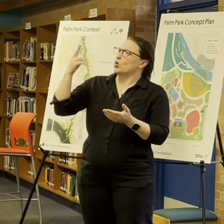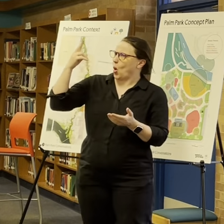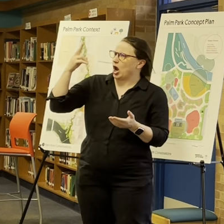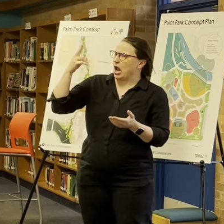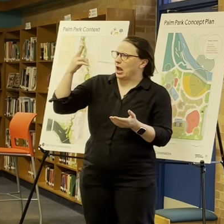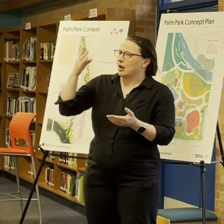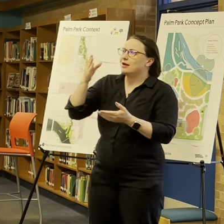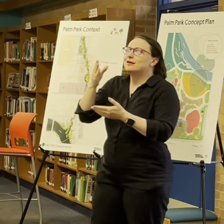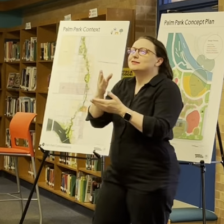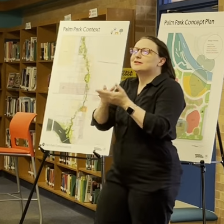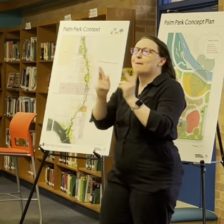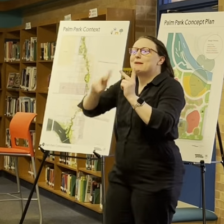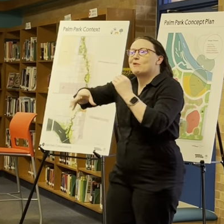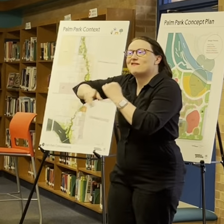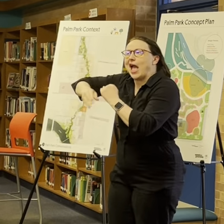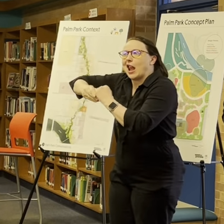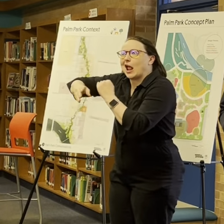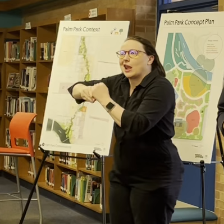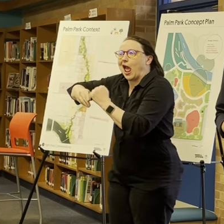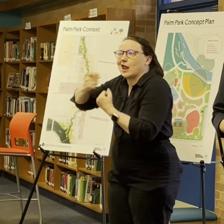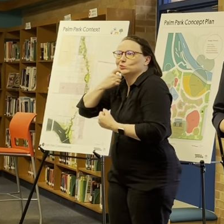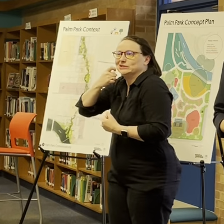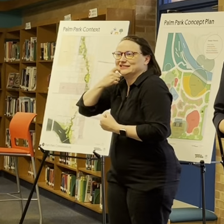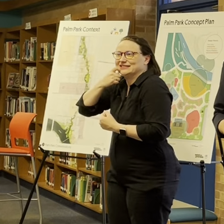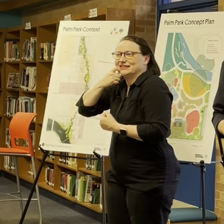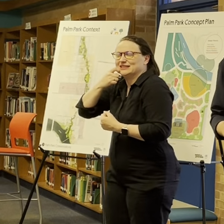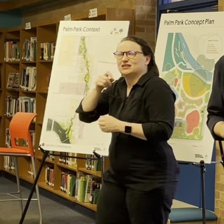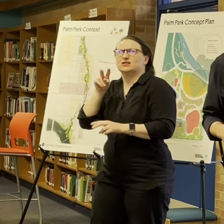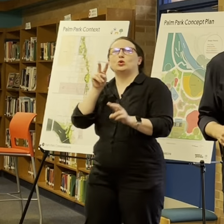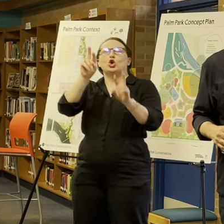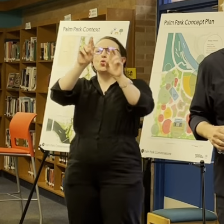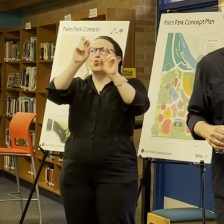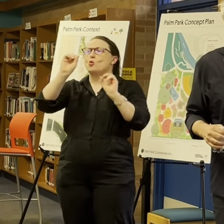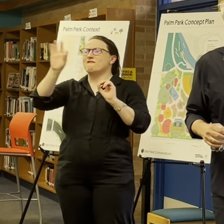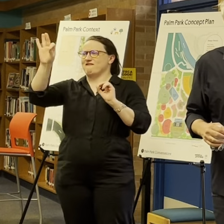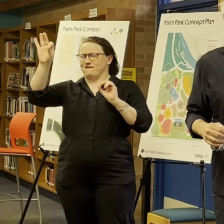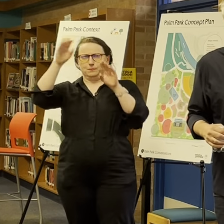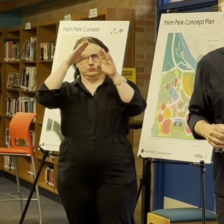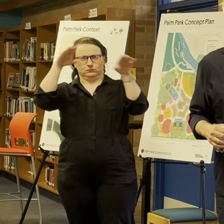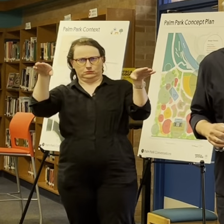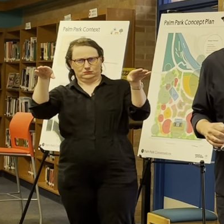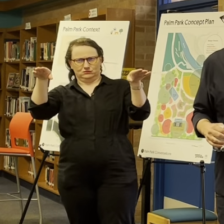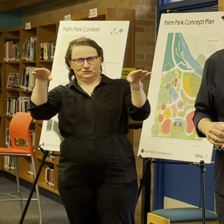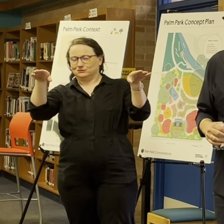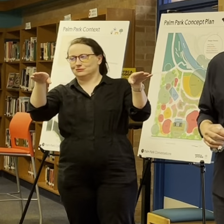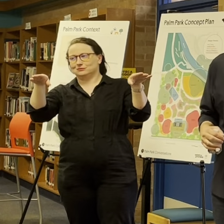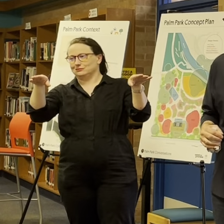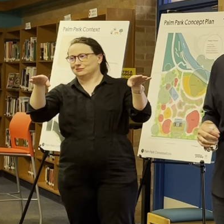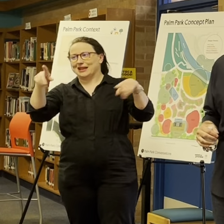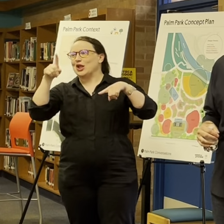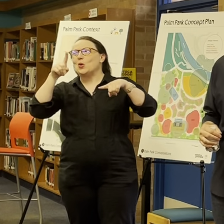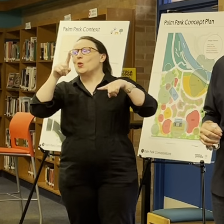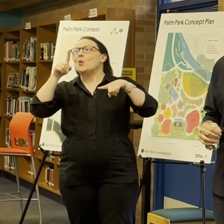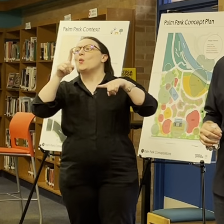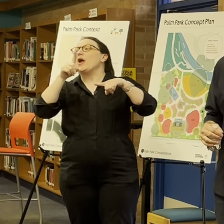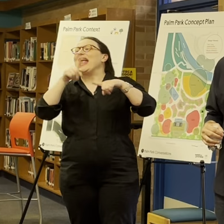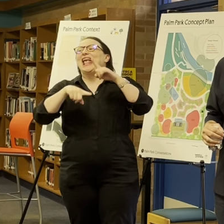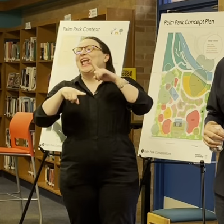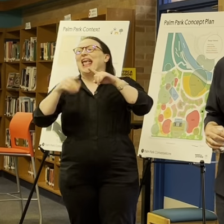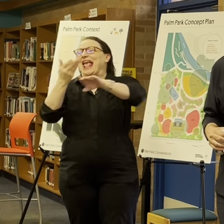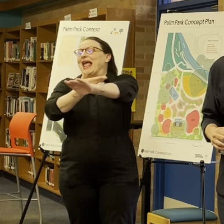of it has been modern additions. And we look at the roof structure, and The roof, it's not really feasible to rebuild the